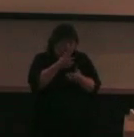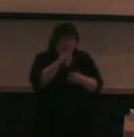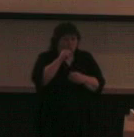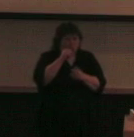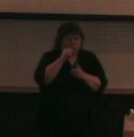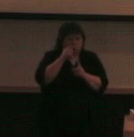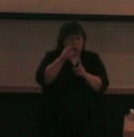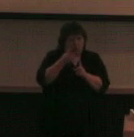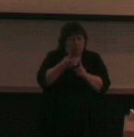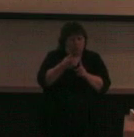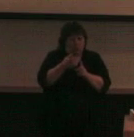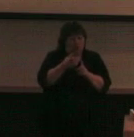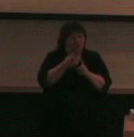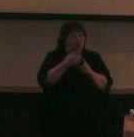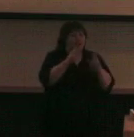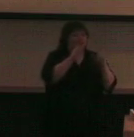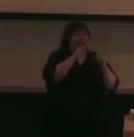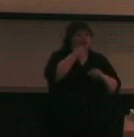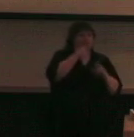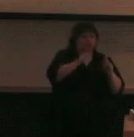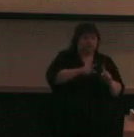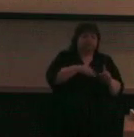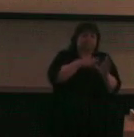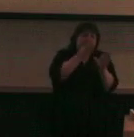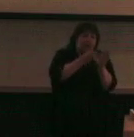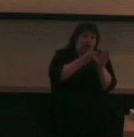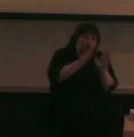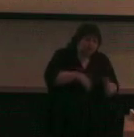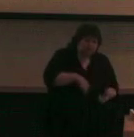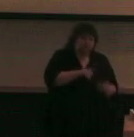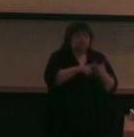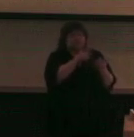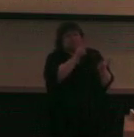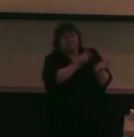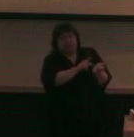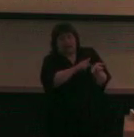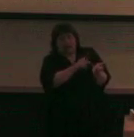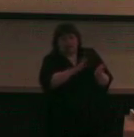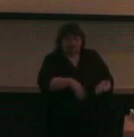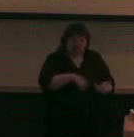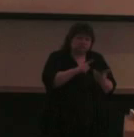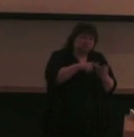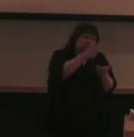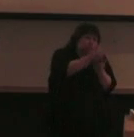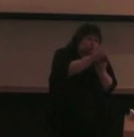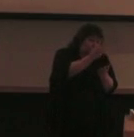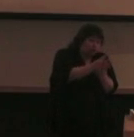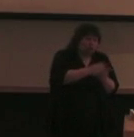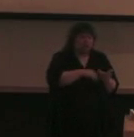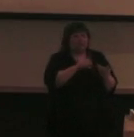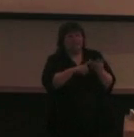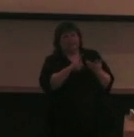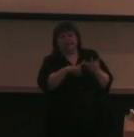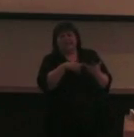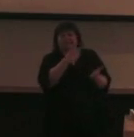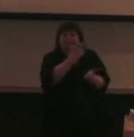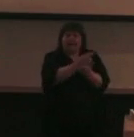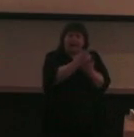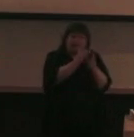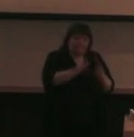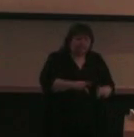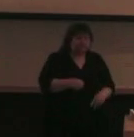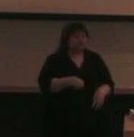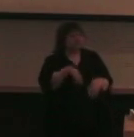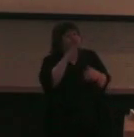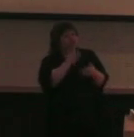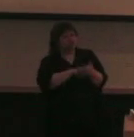the person that's actually interviewing the patient. Could be a psychologist, could be a social worker, could be a rehab therapist, could be a